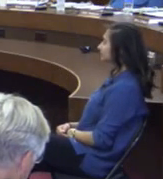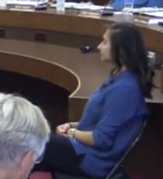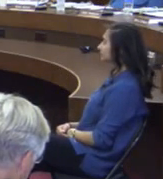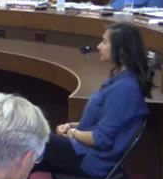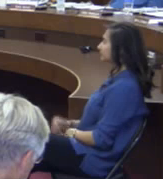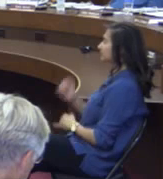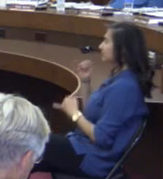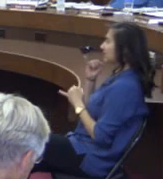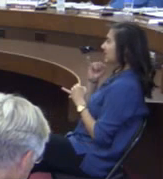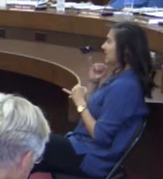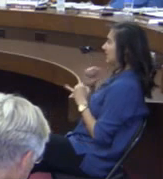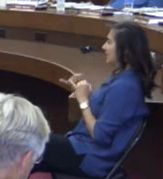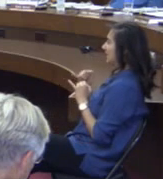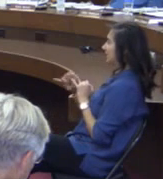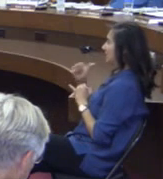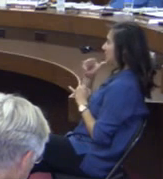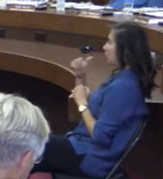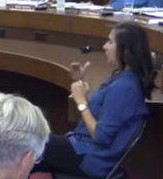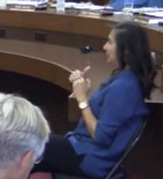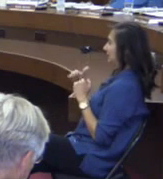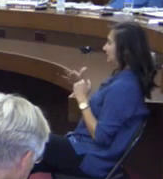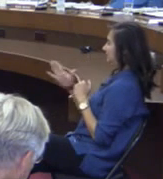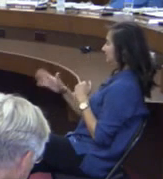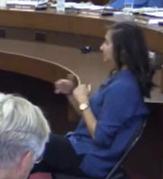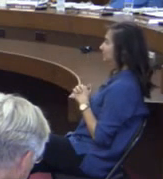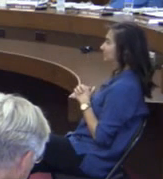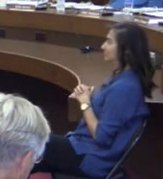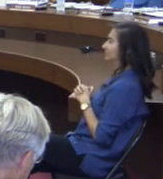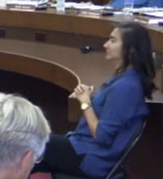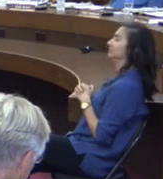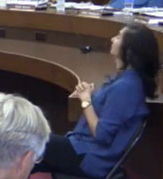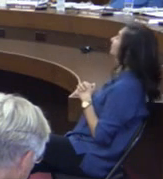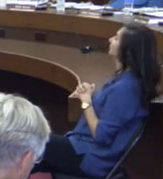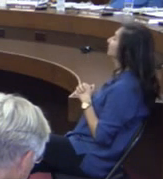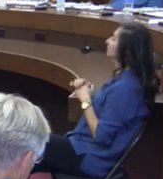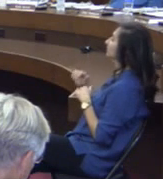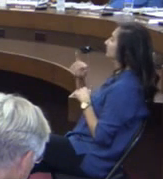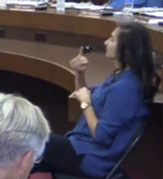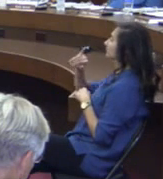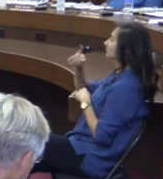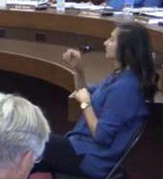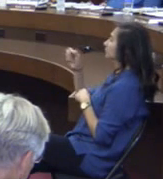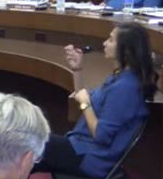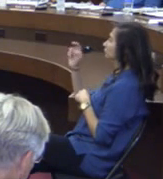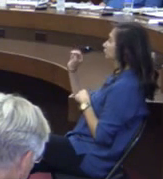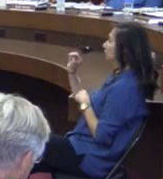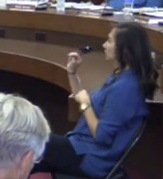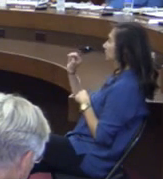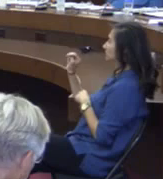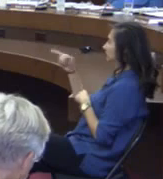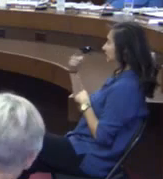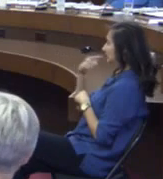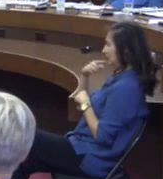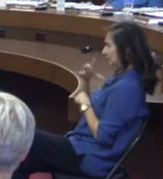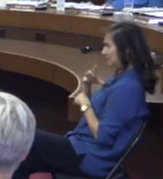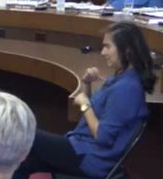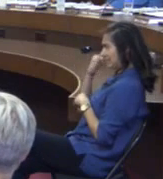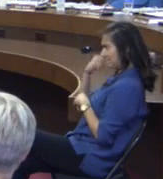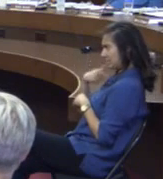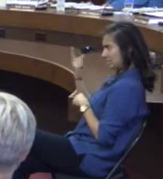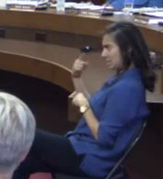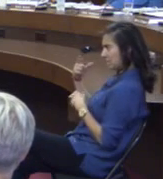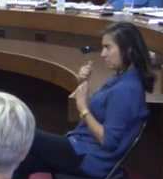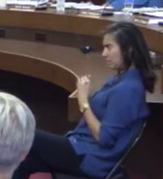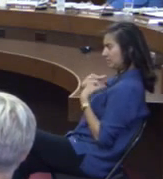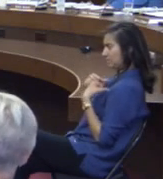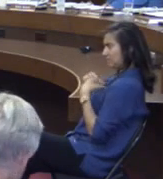And last but certainly not least, yay. John emailed me and said, is it good if I wear my suit? And I said,